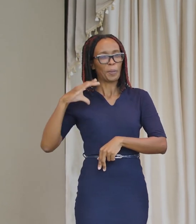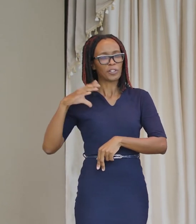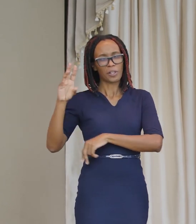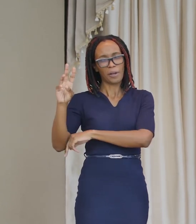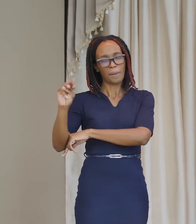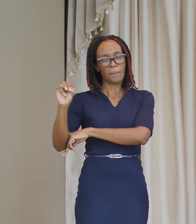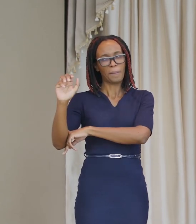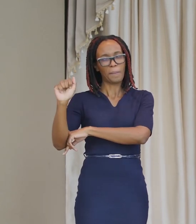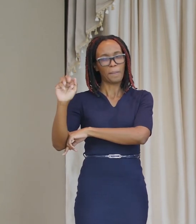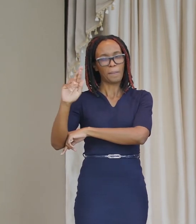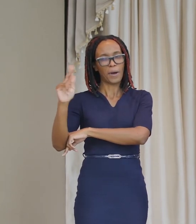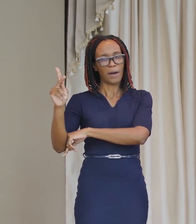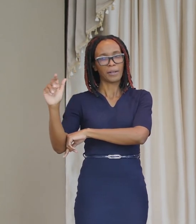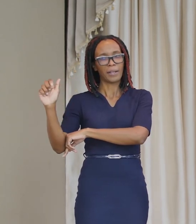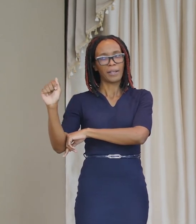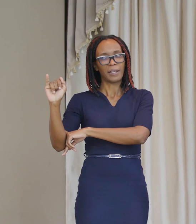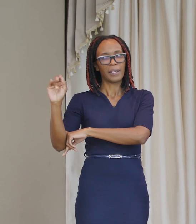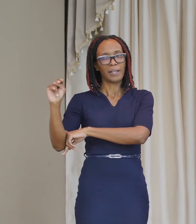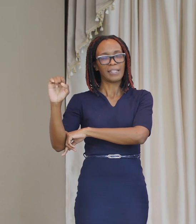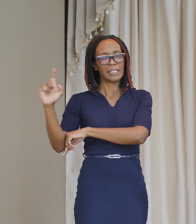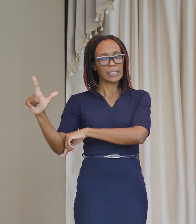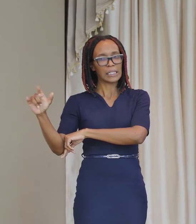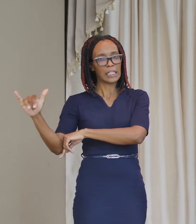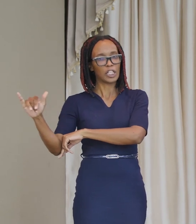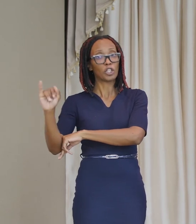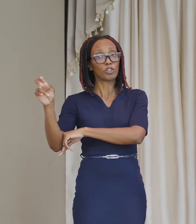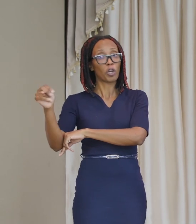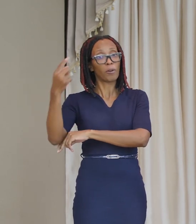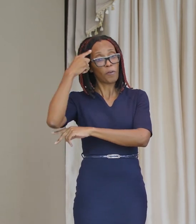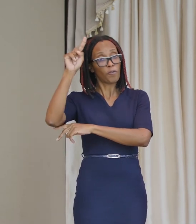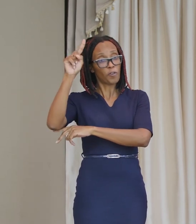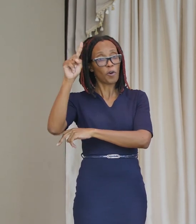John, who will lead us in the recital of our promise.